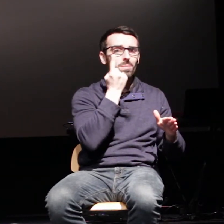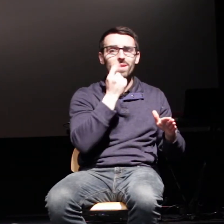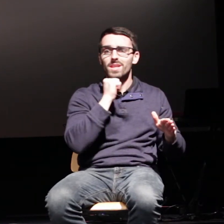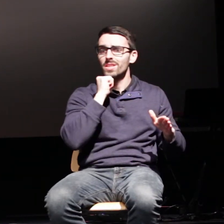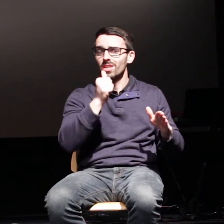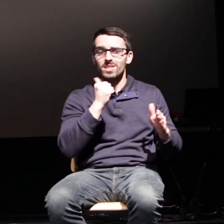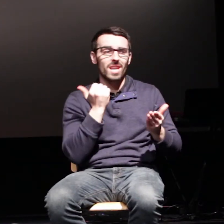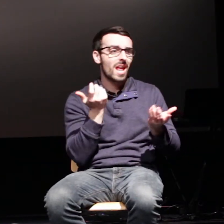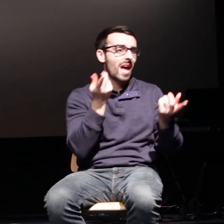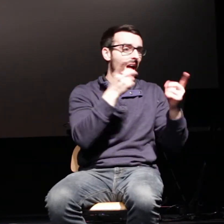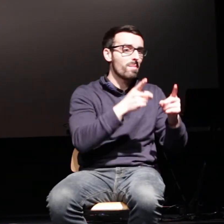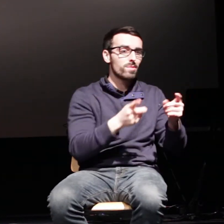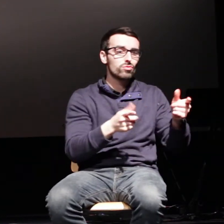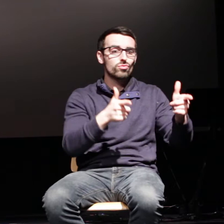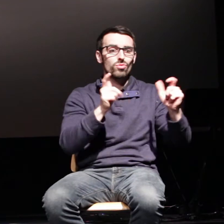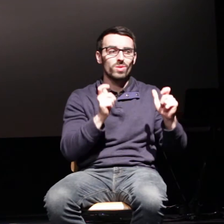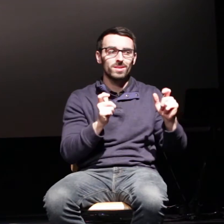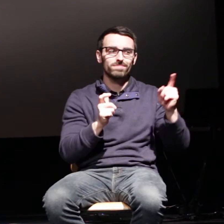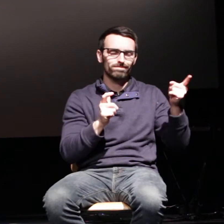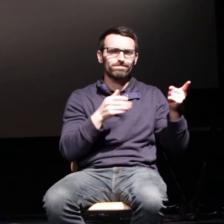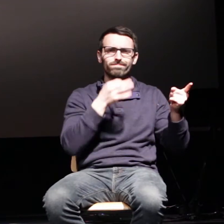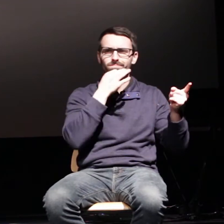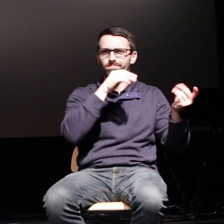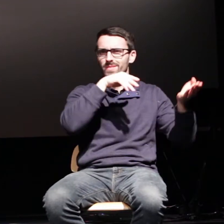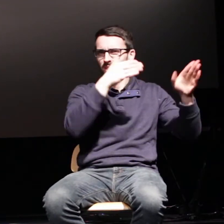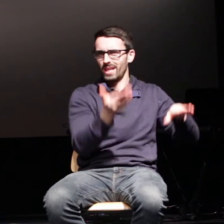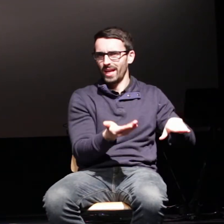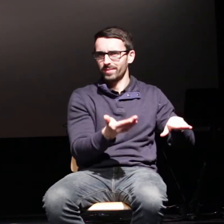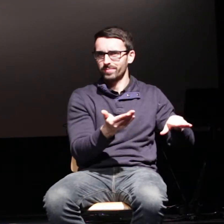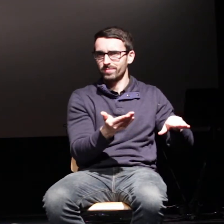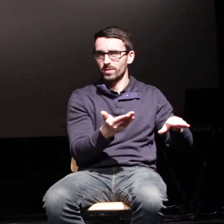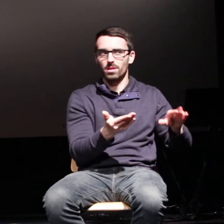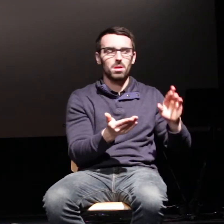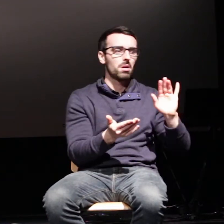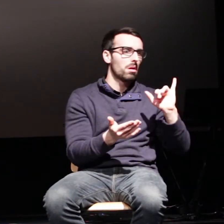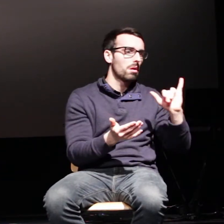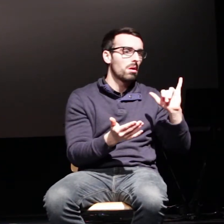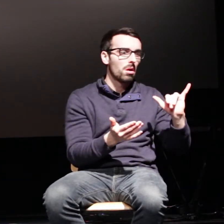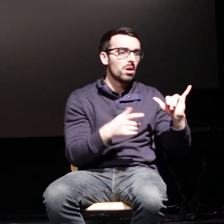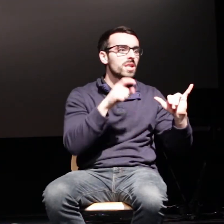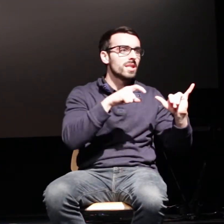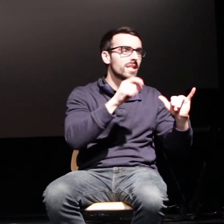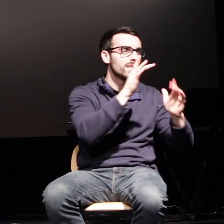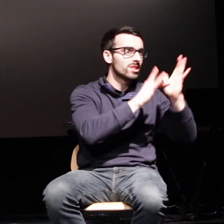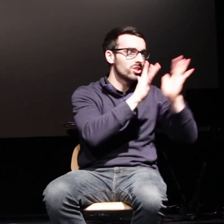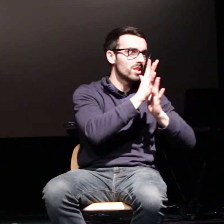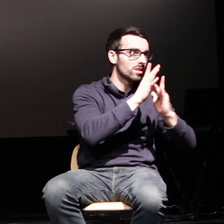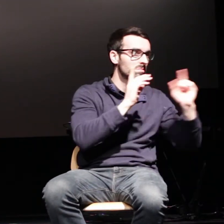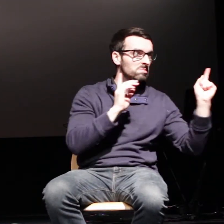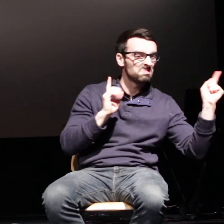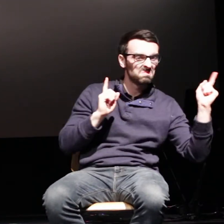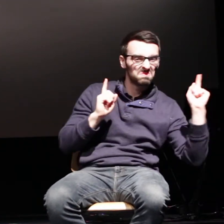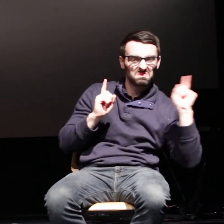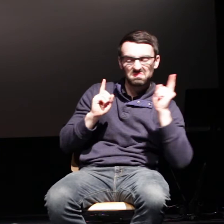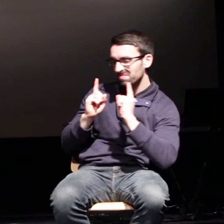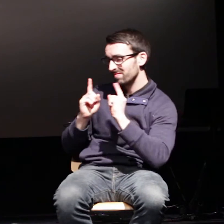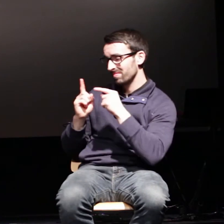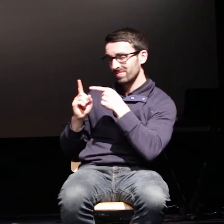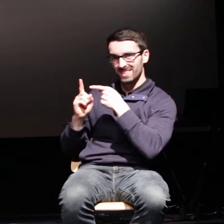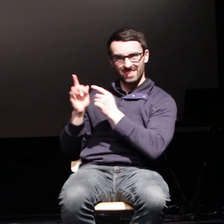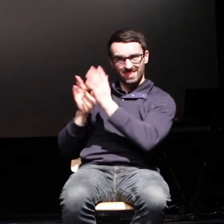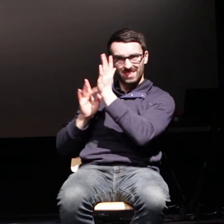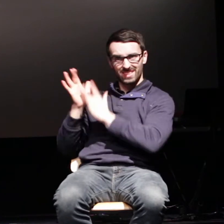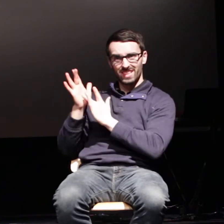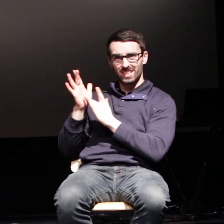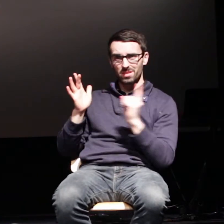quickly, she's not going to make it. And he realizes his need for Jesus. And so he is going and asking Jesus to